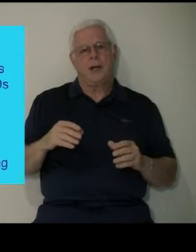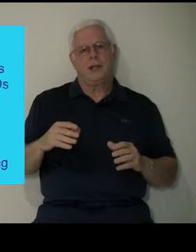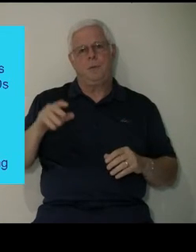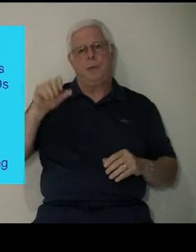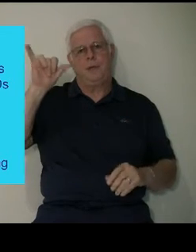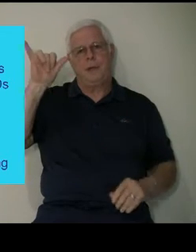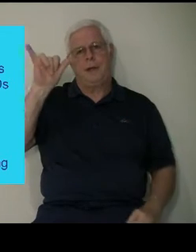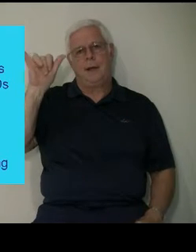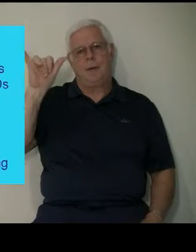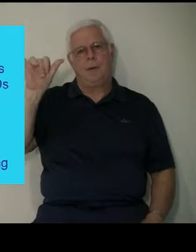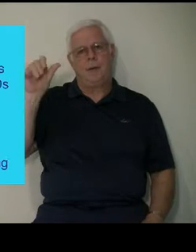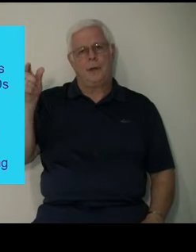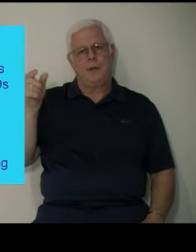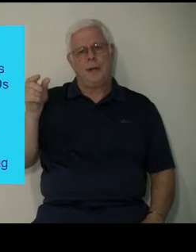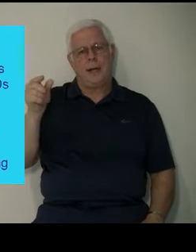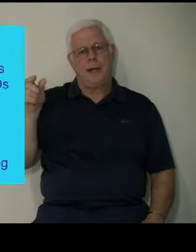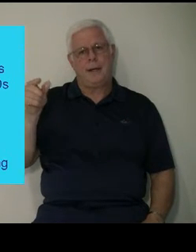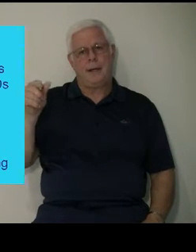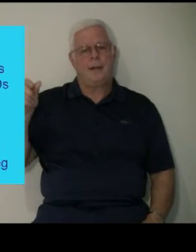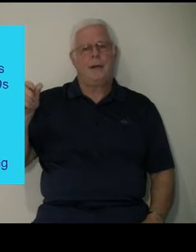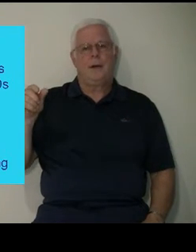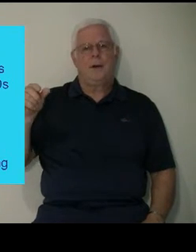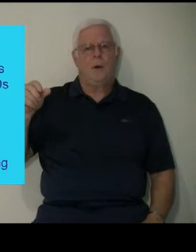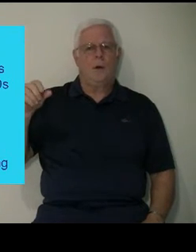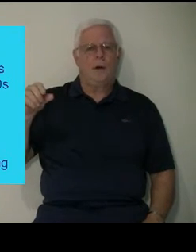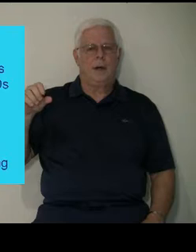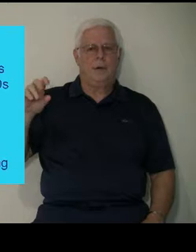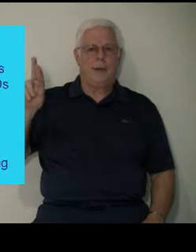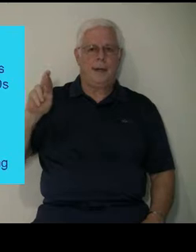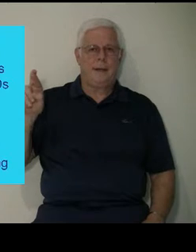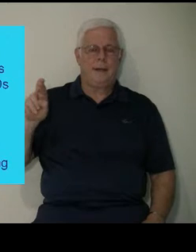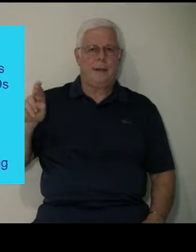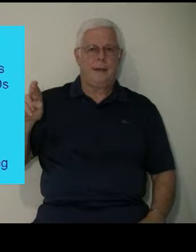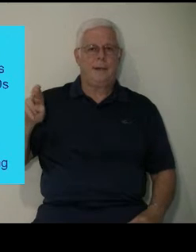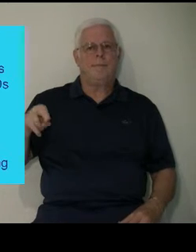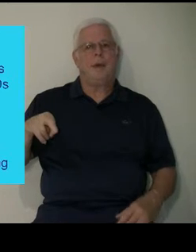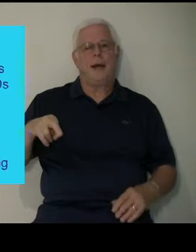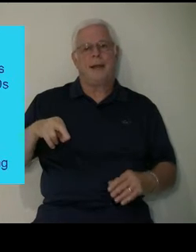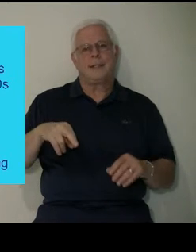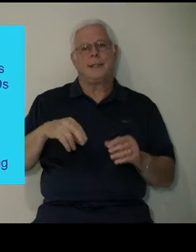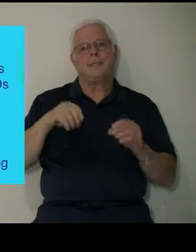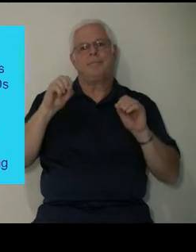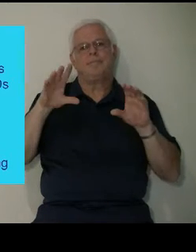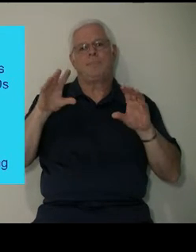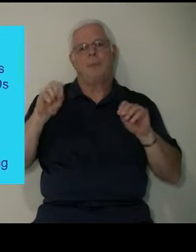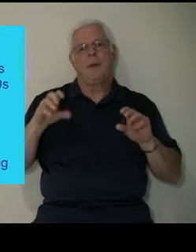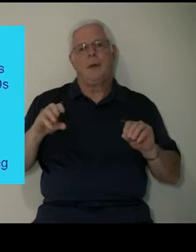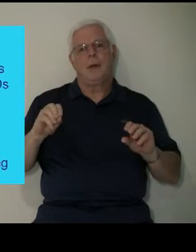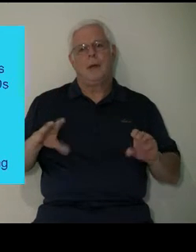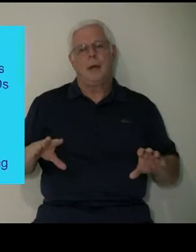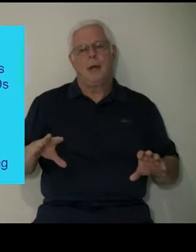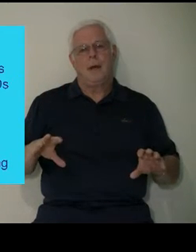intersection with yellow and green and red lights,